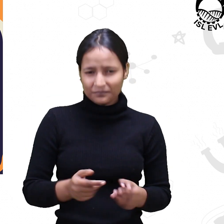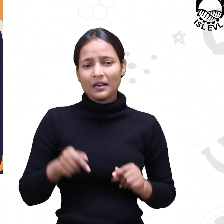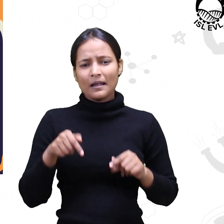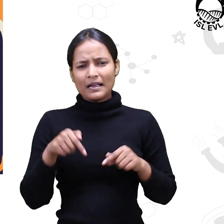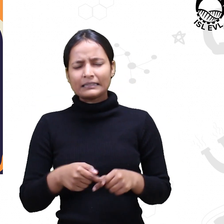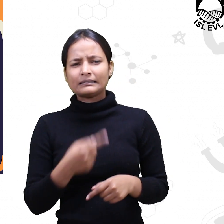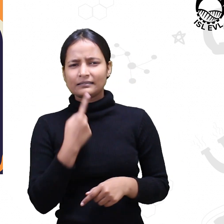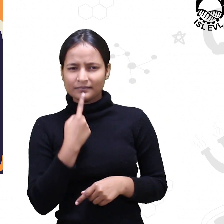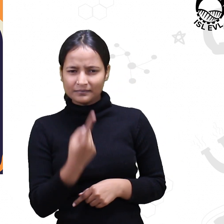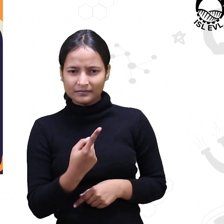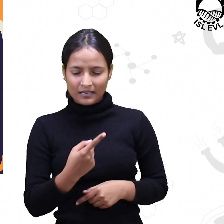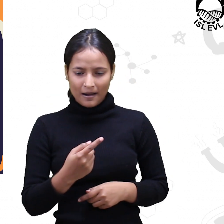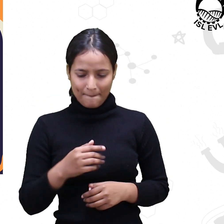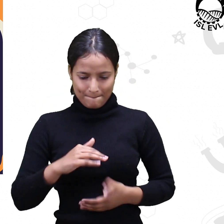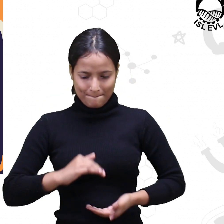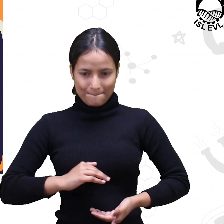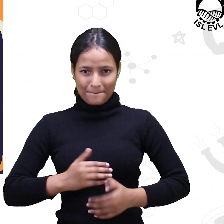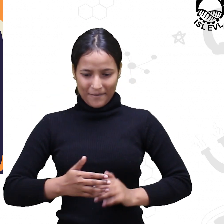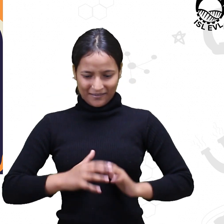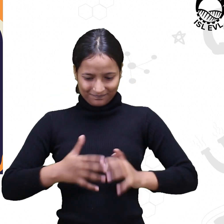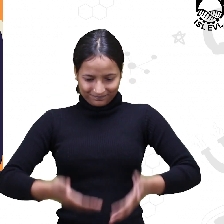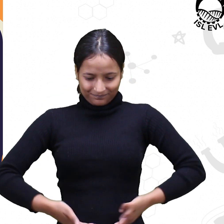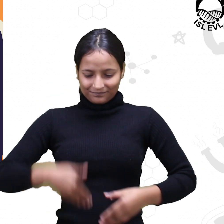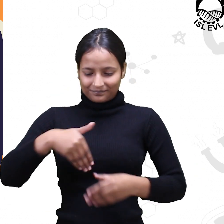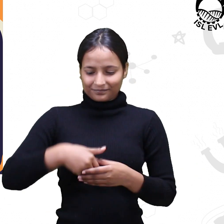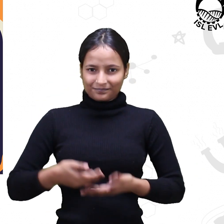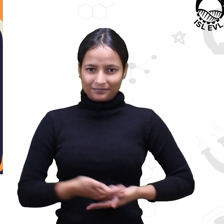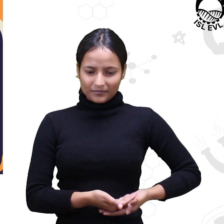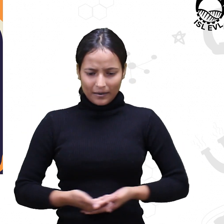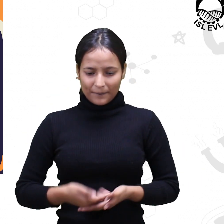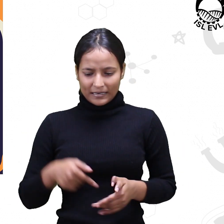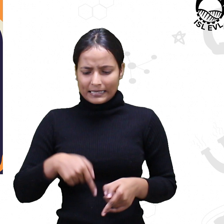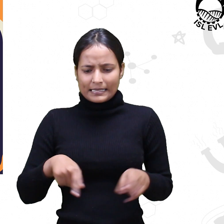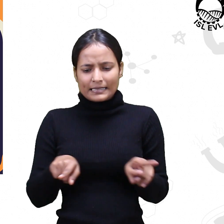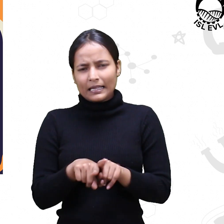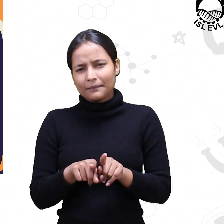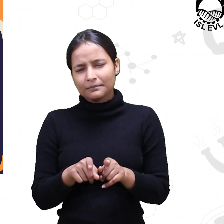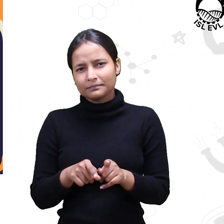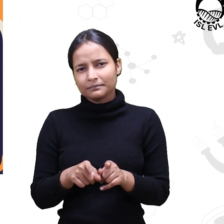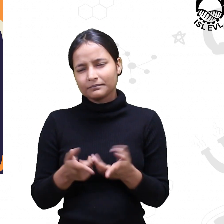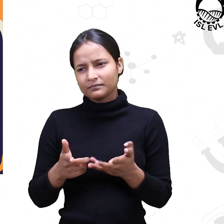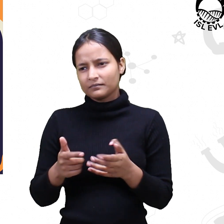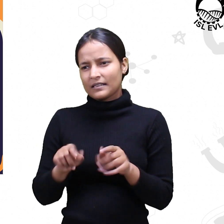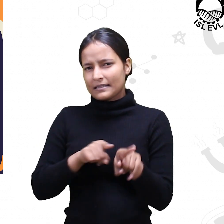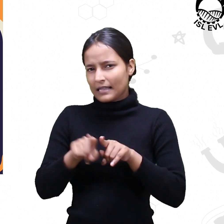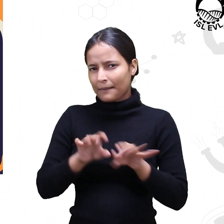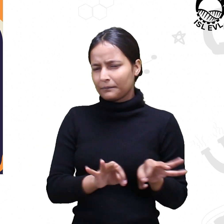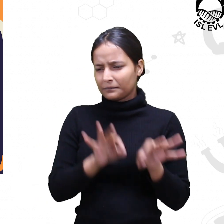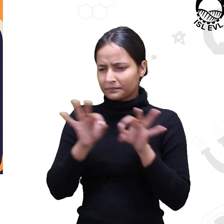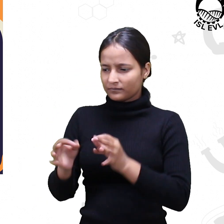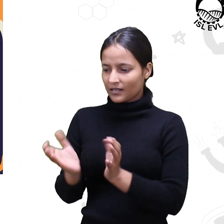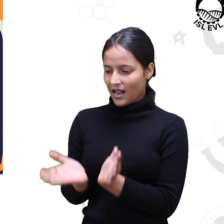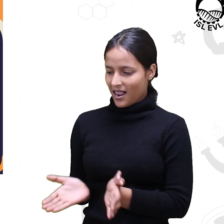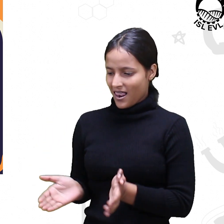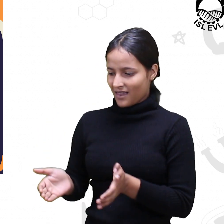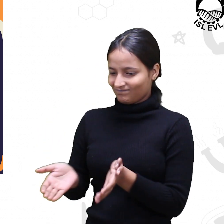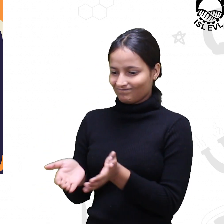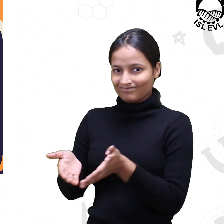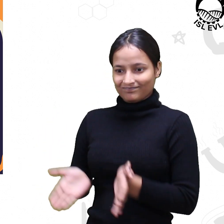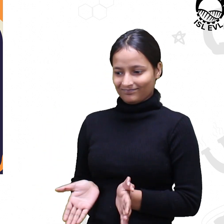baby's body is like, we can say, clay. You know, clay, it will only take a particular